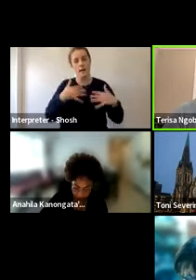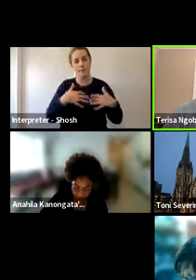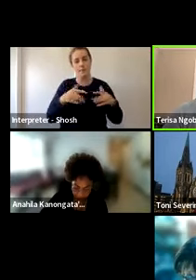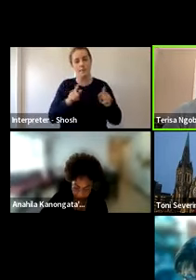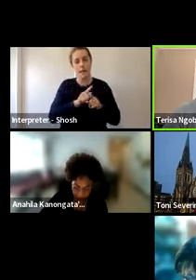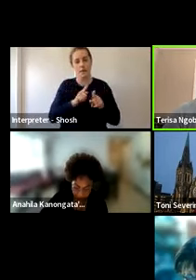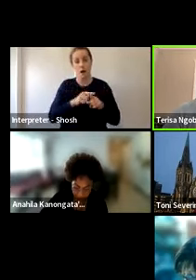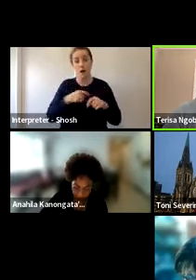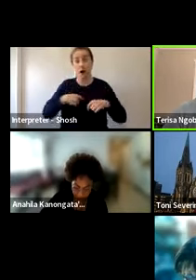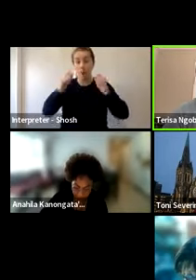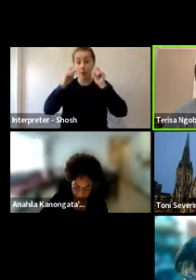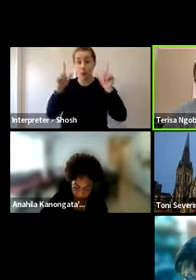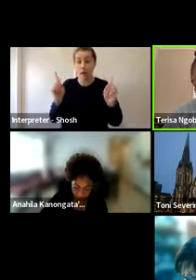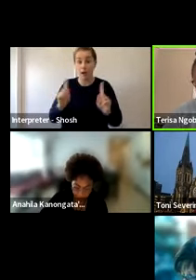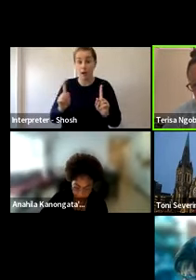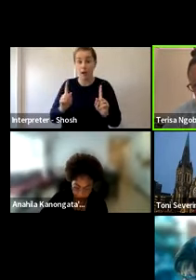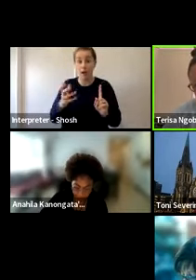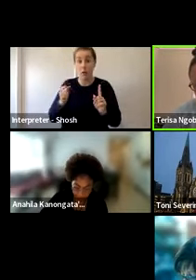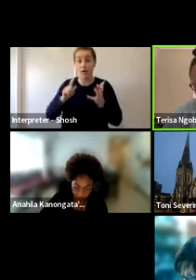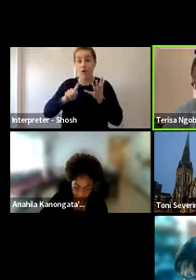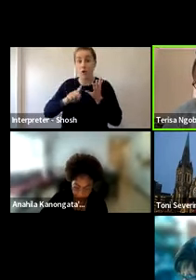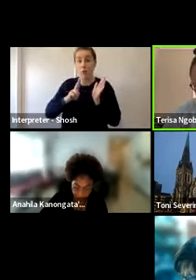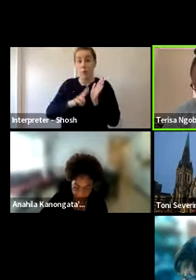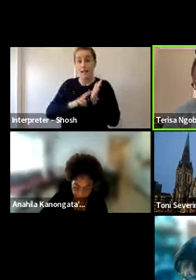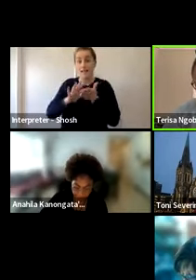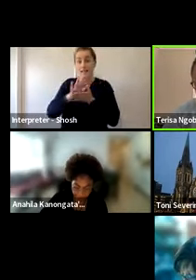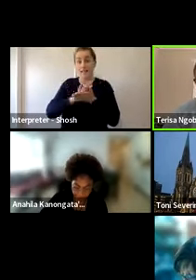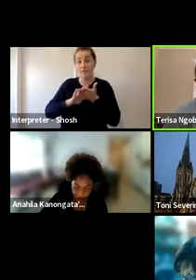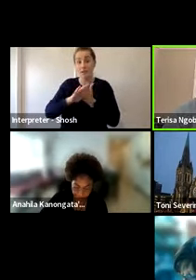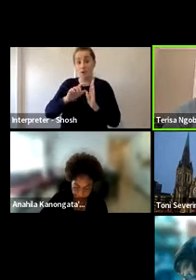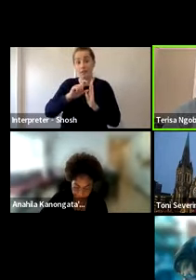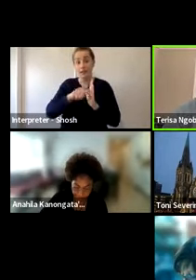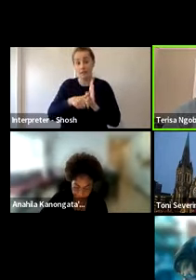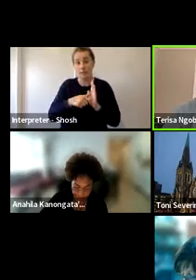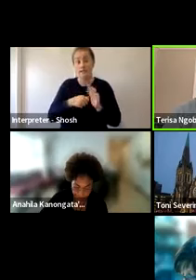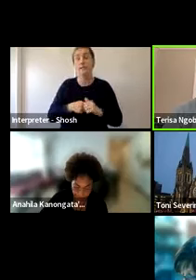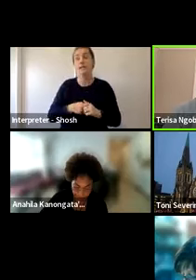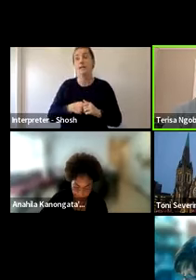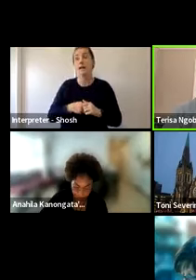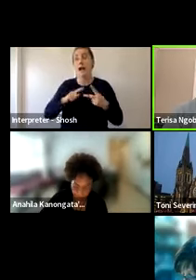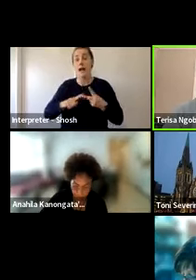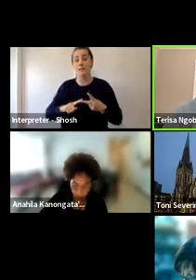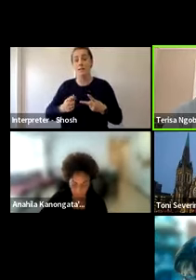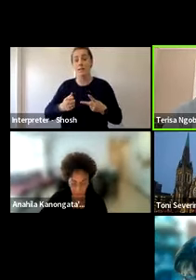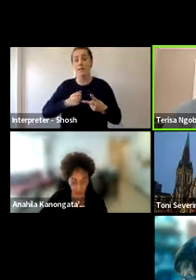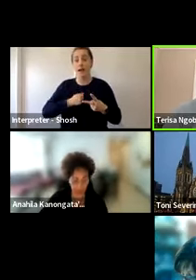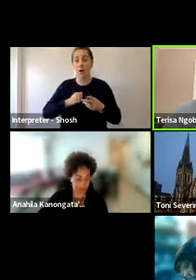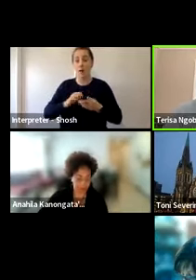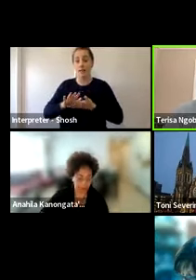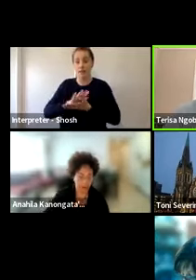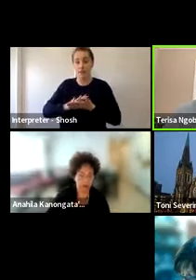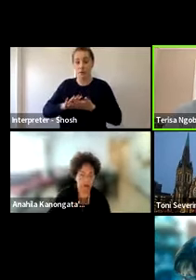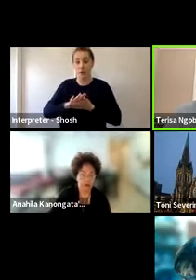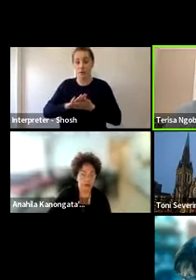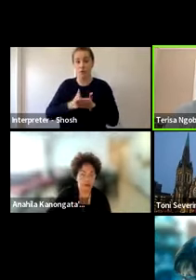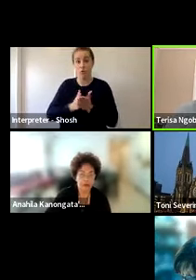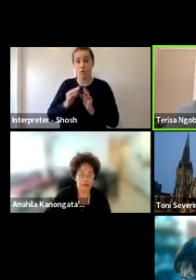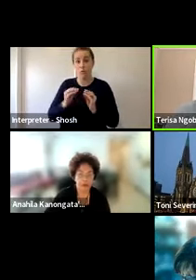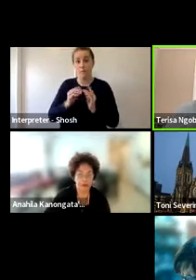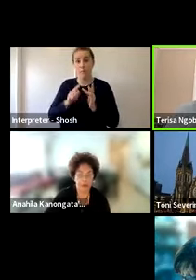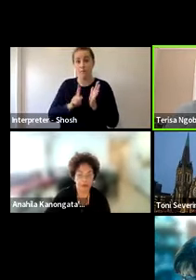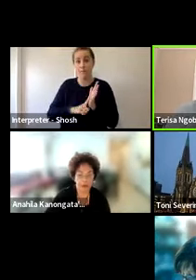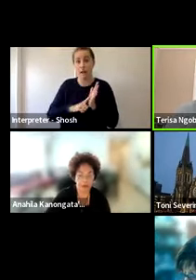aware that there's the UN definition of disability, and then there's our definition in the bill. I'm